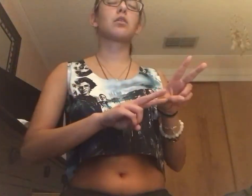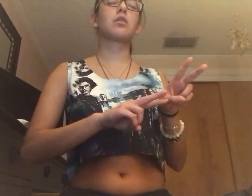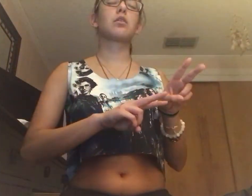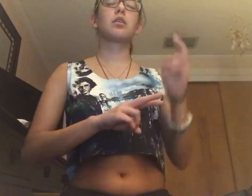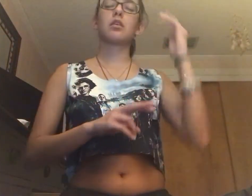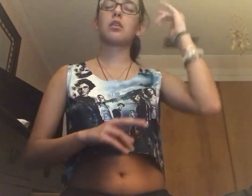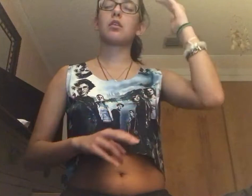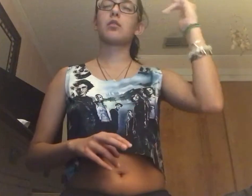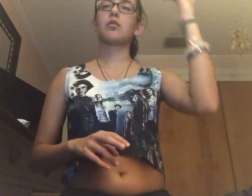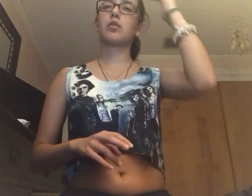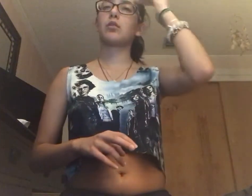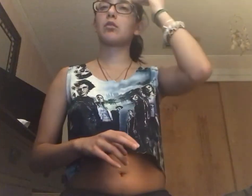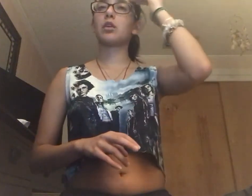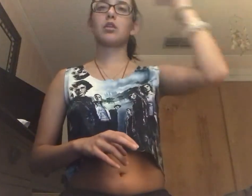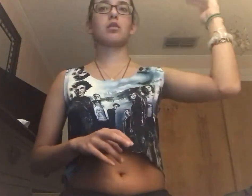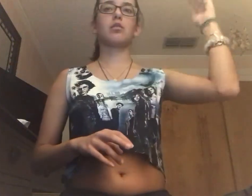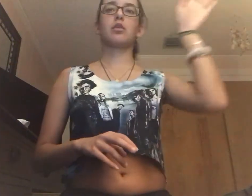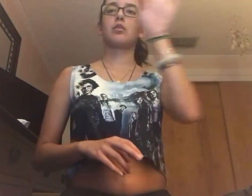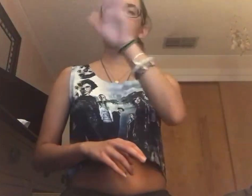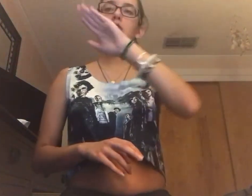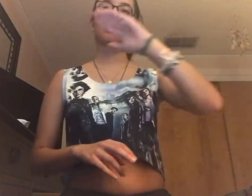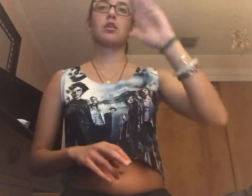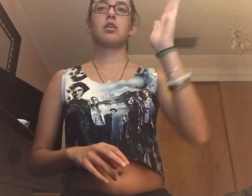Never really knowing why